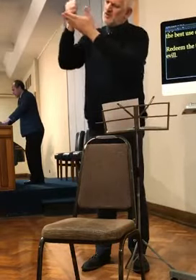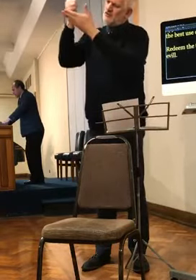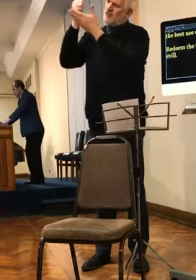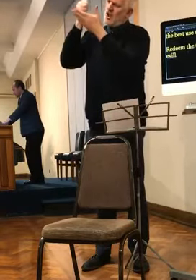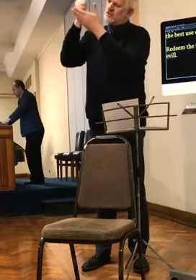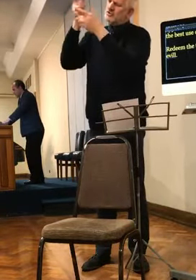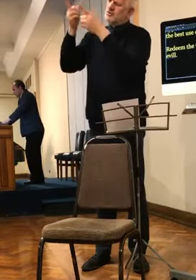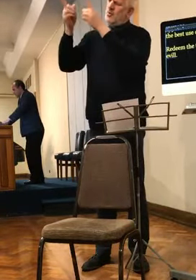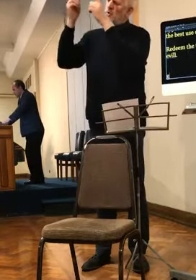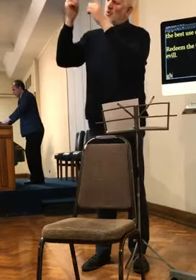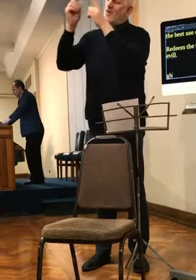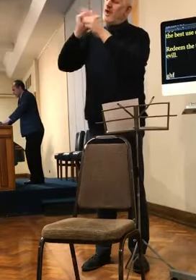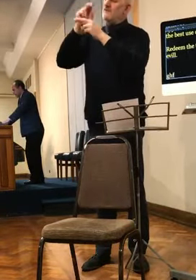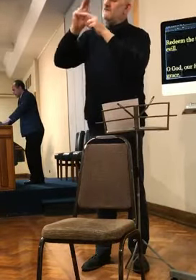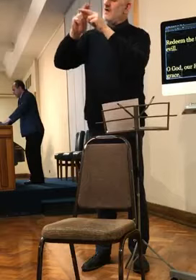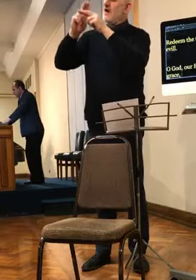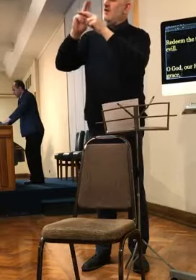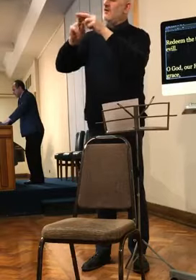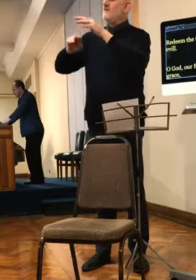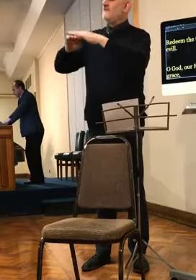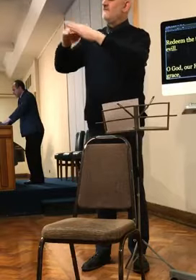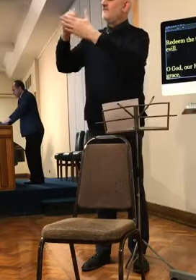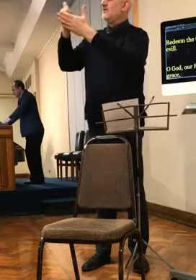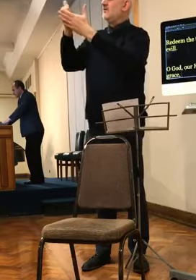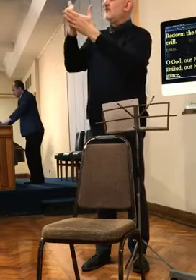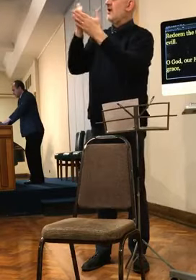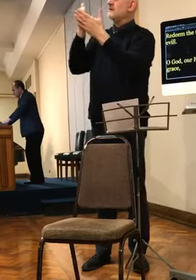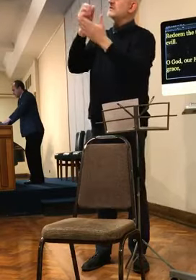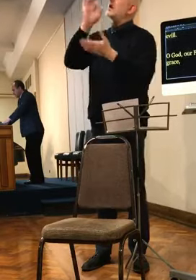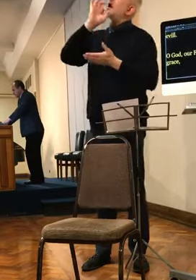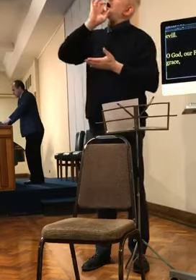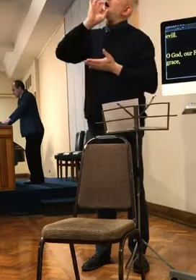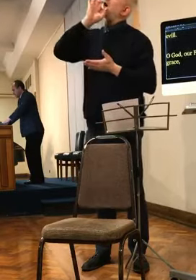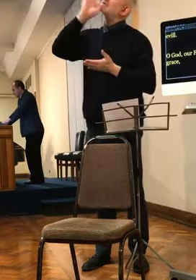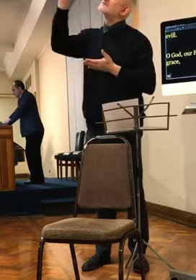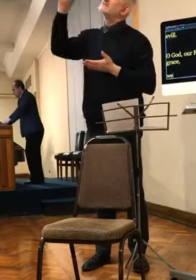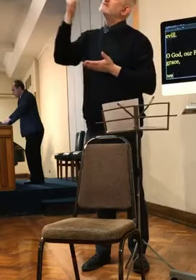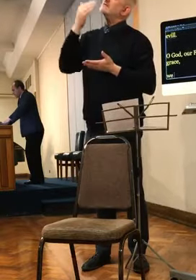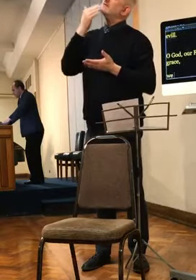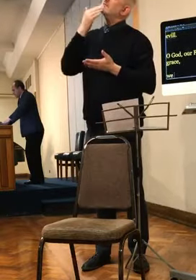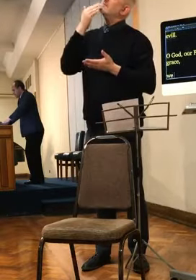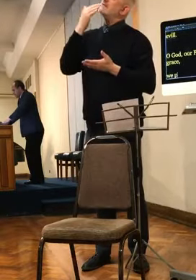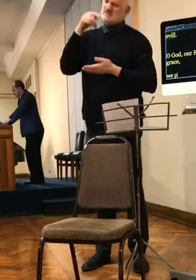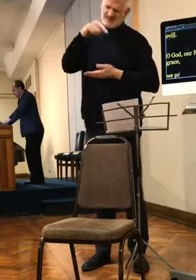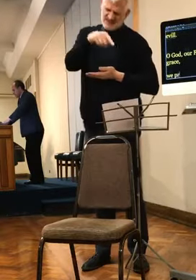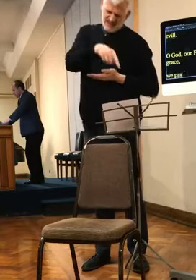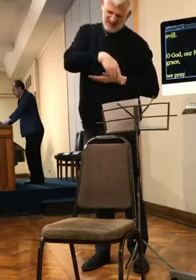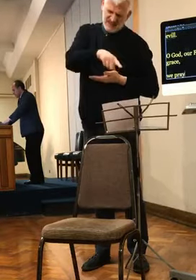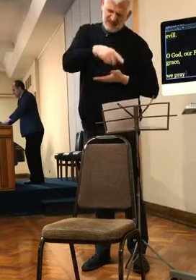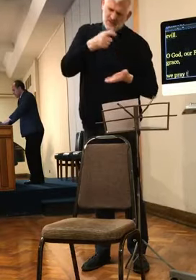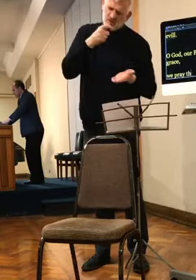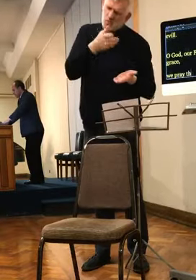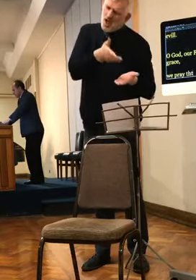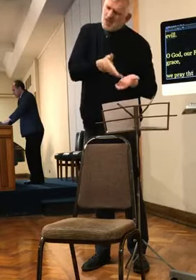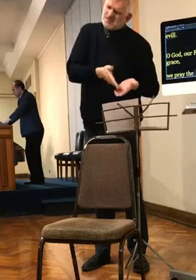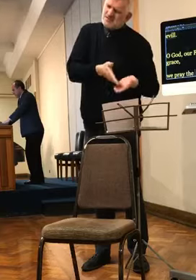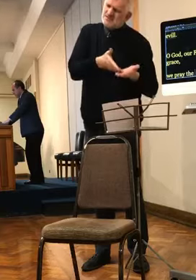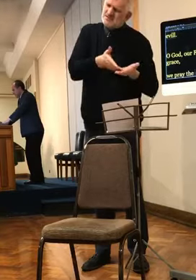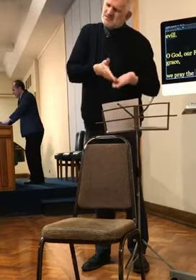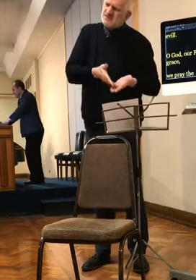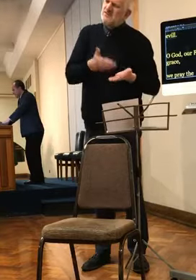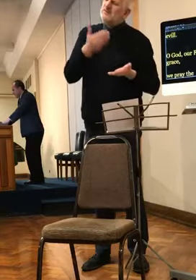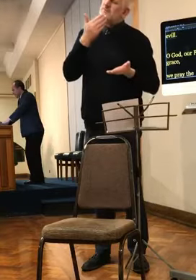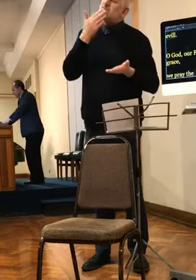Heavenly Father, we pray that the expression of these words will be the